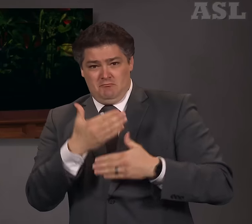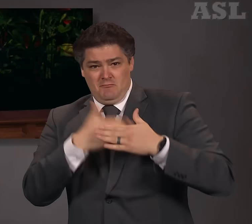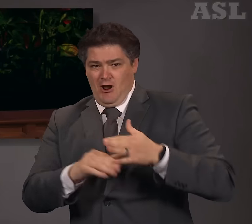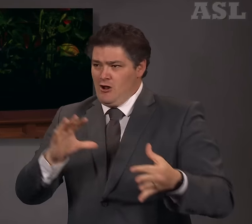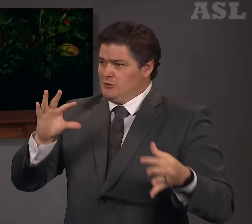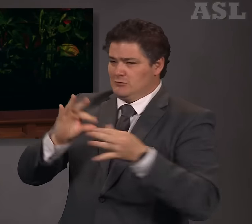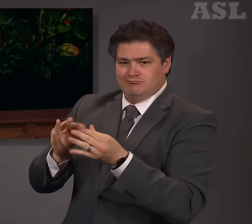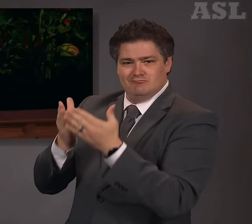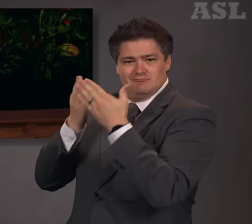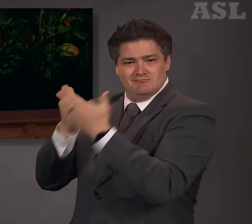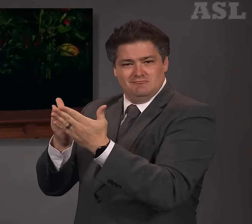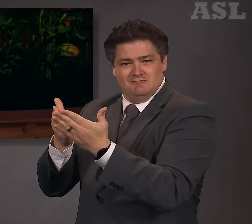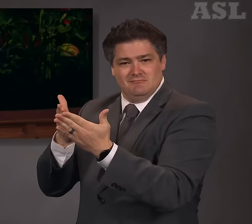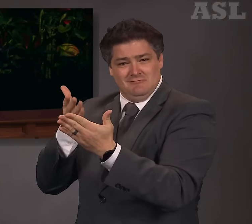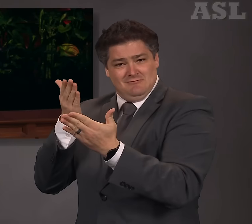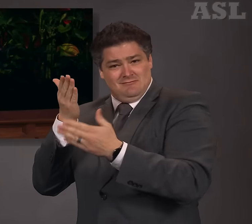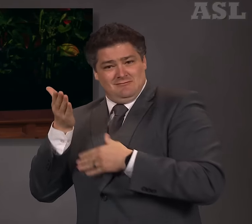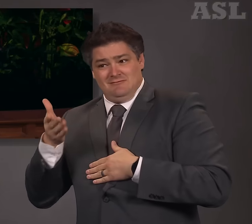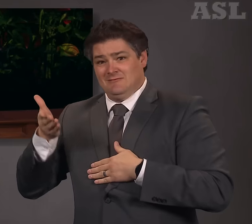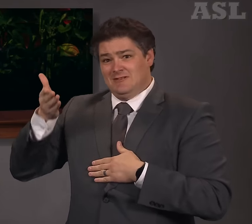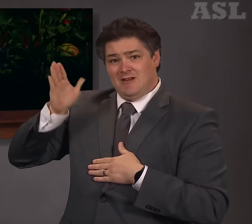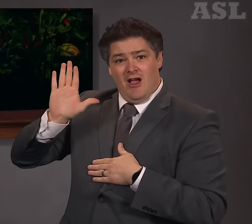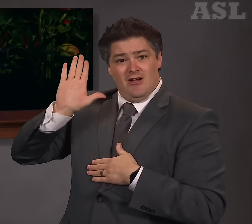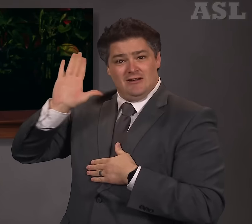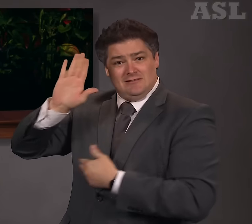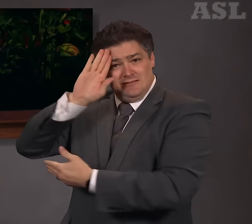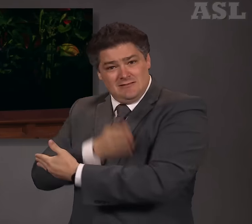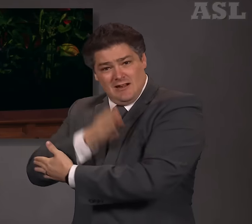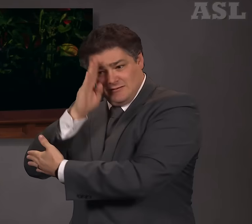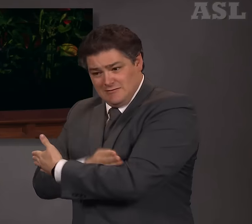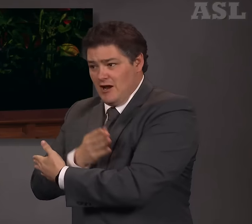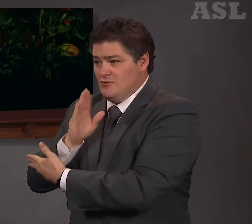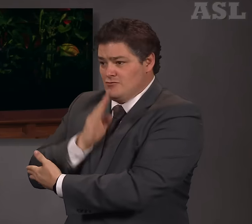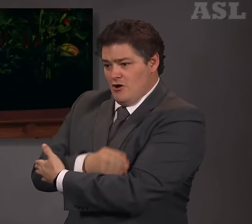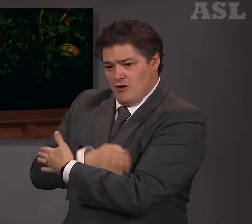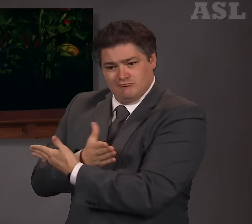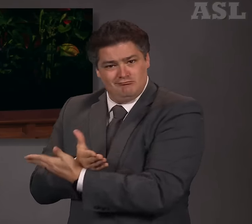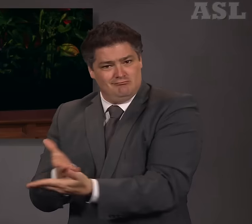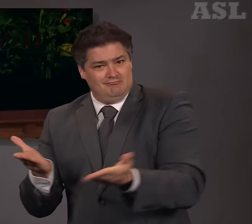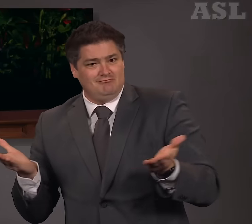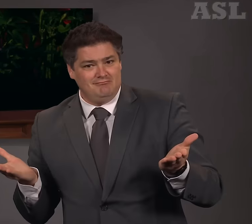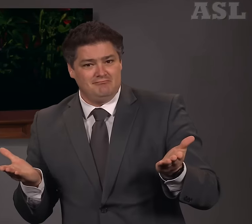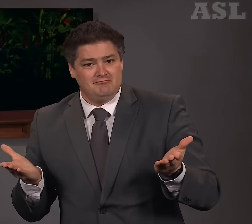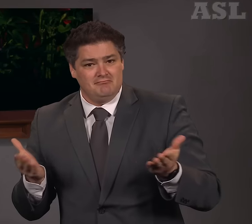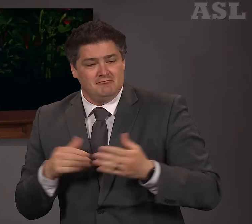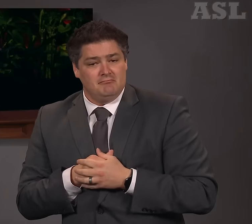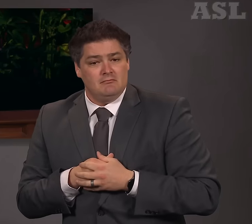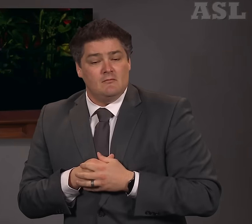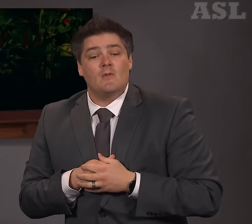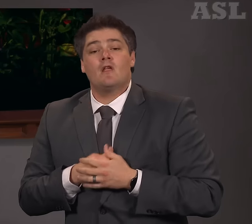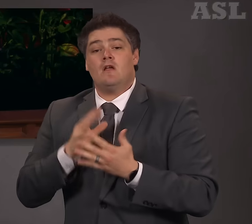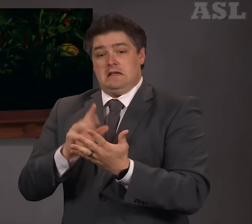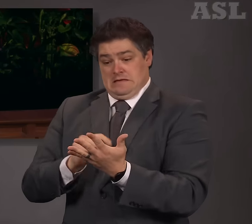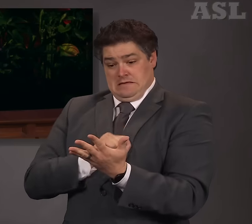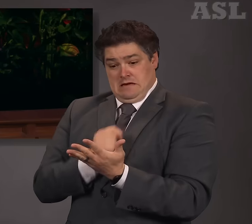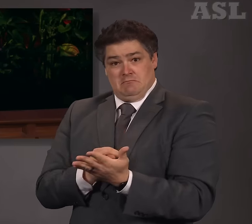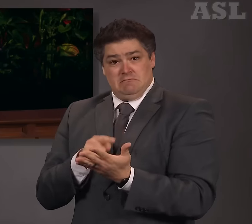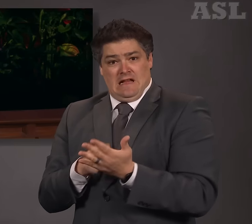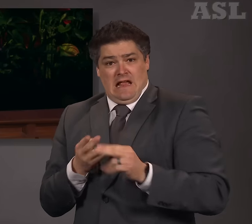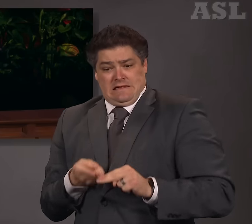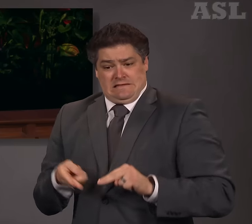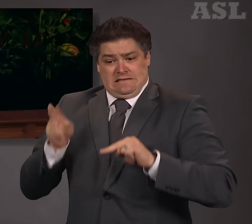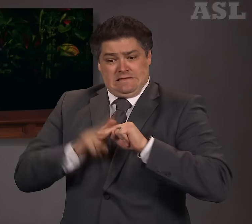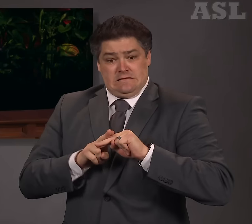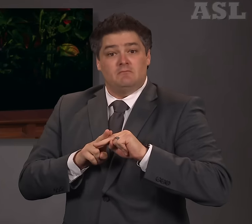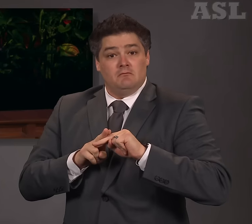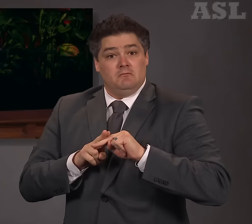Beyond this testimony is the question, what do we do about it? The inheritors of the celestial kingdom received